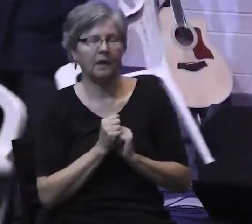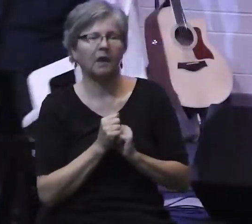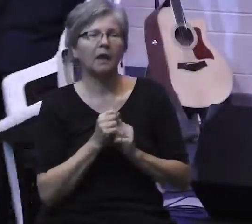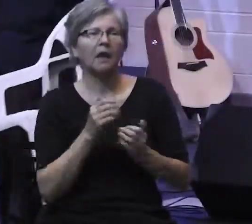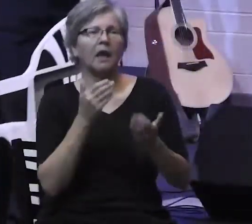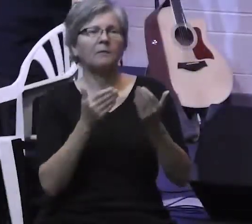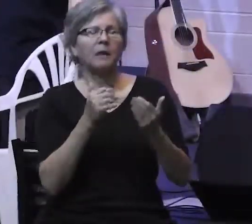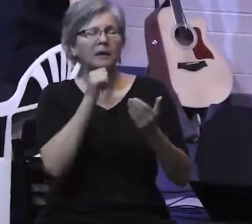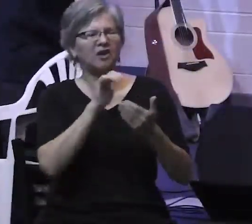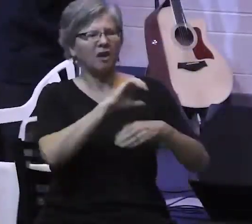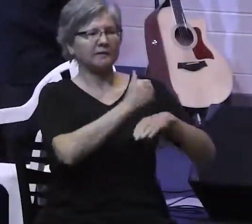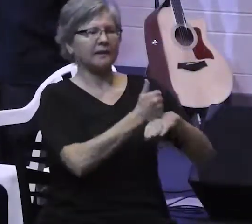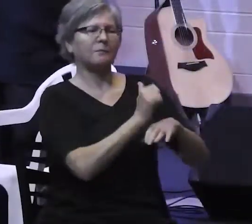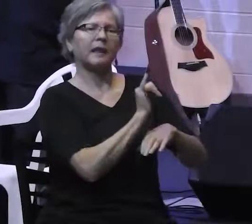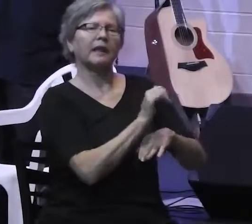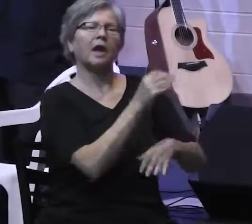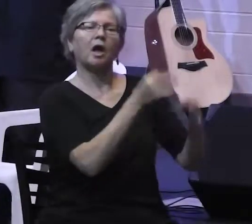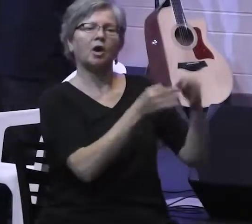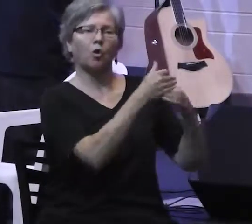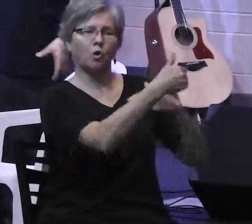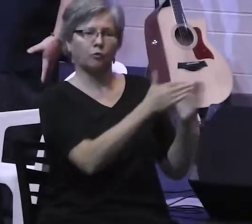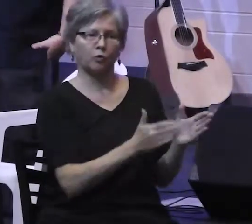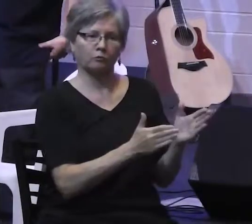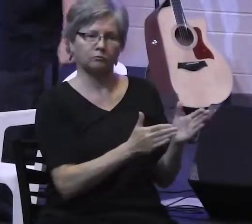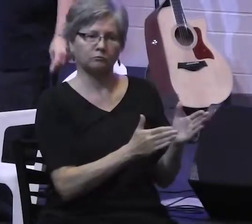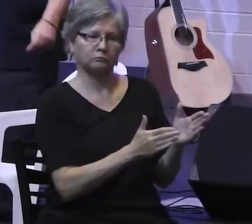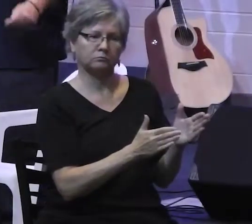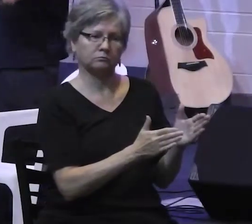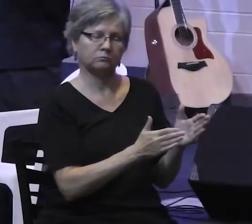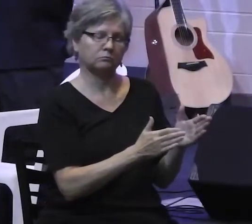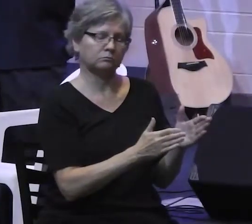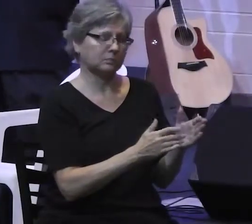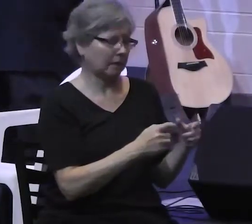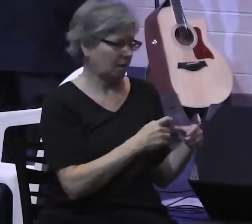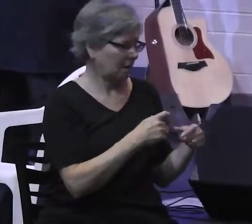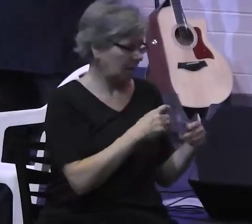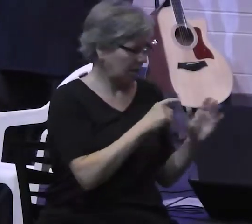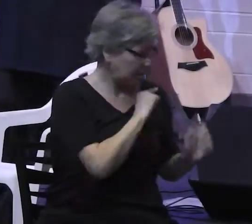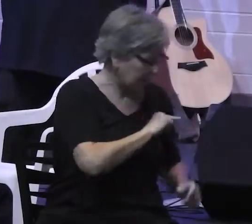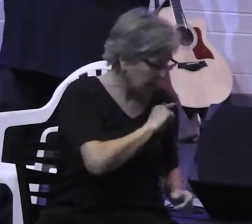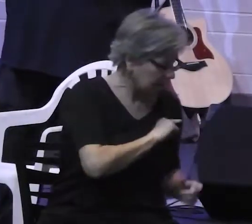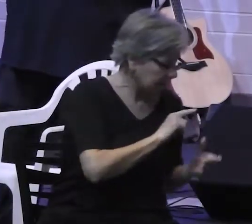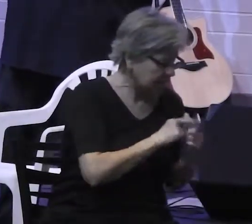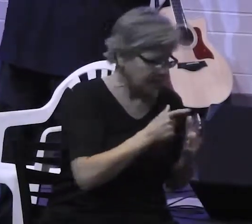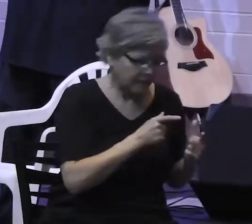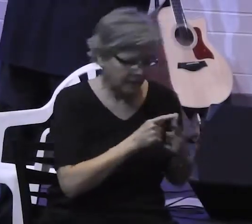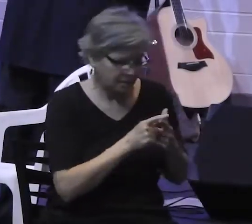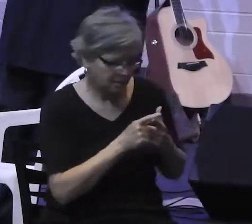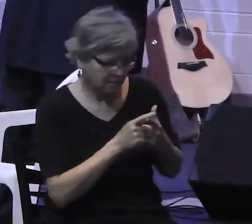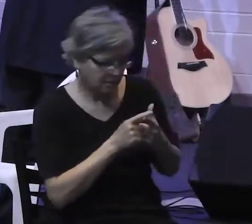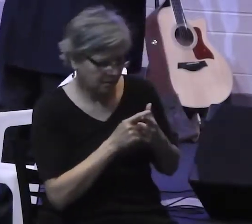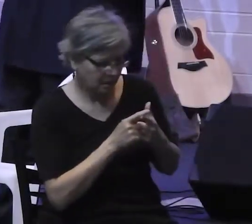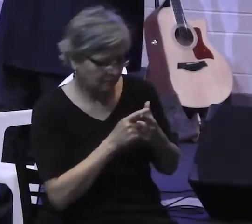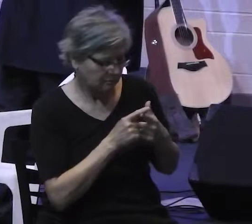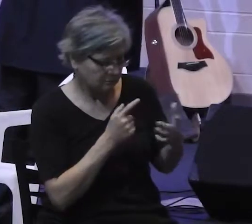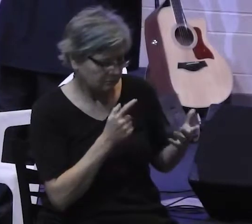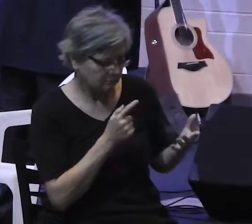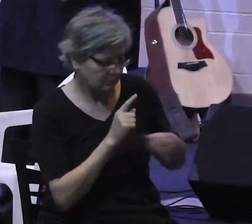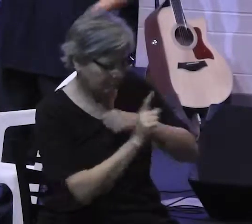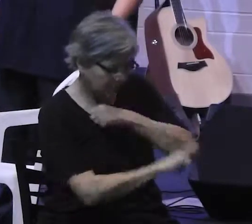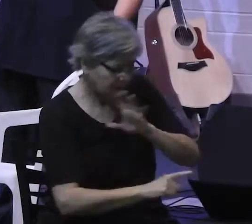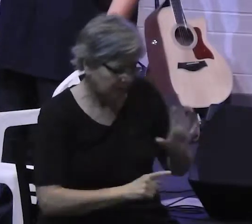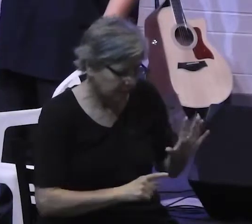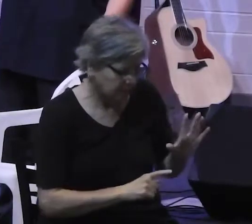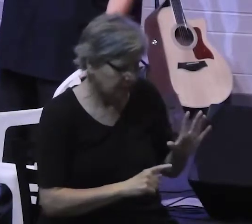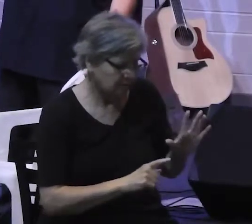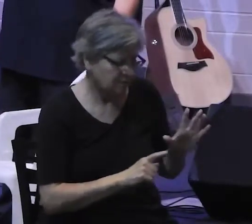hospital? What if rather than crime and punishment, it's sickness and healing? And